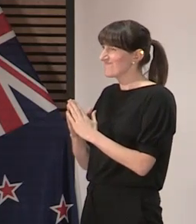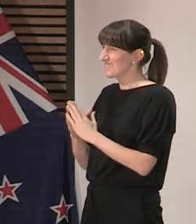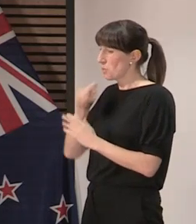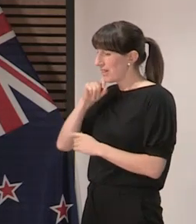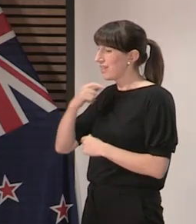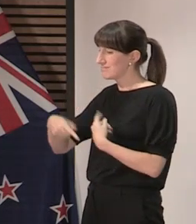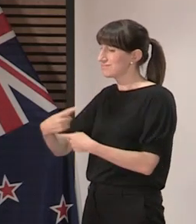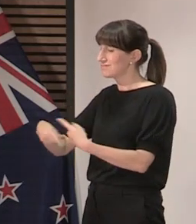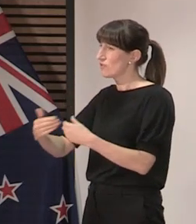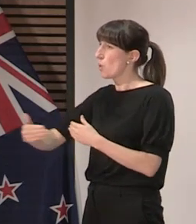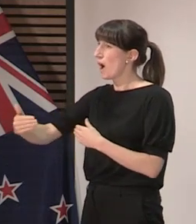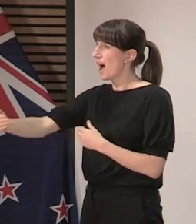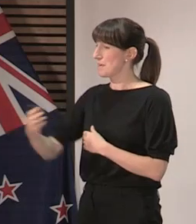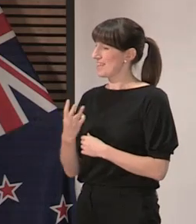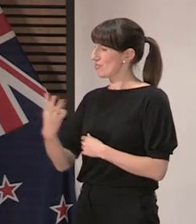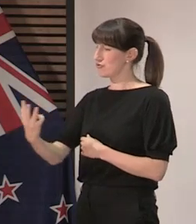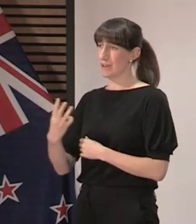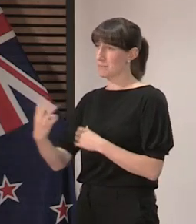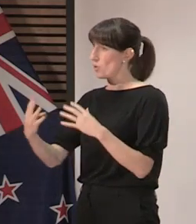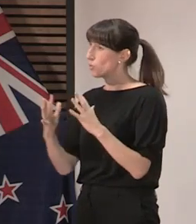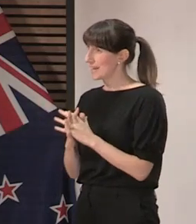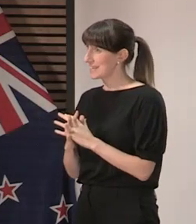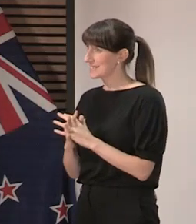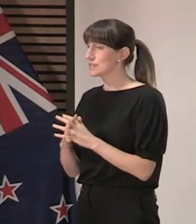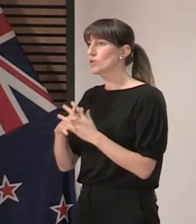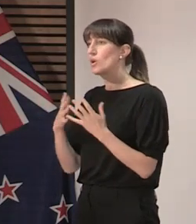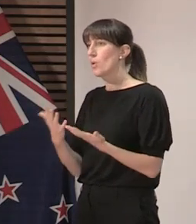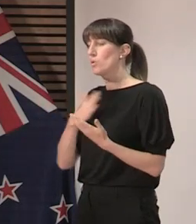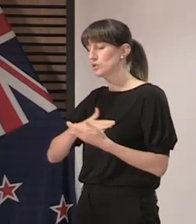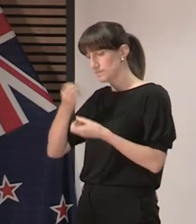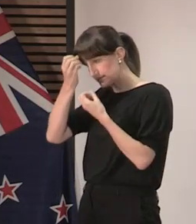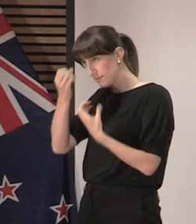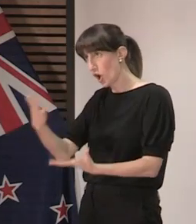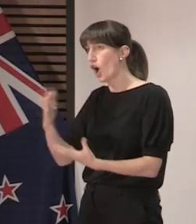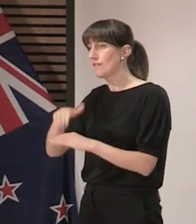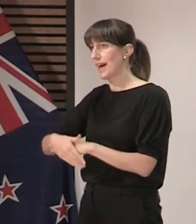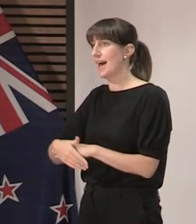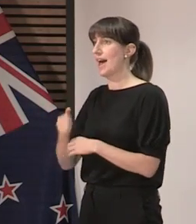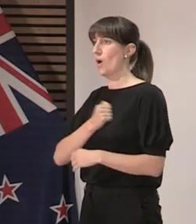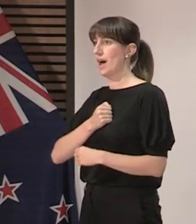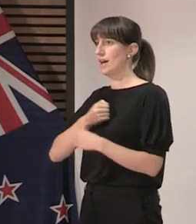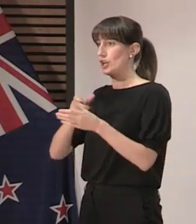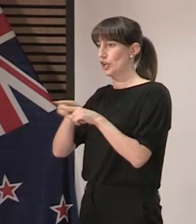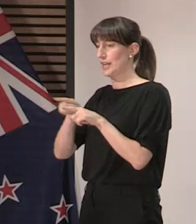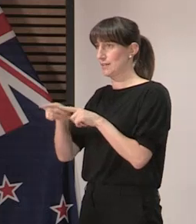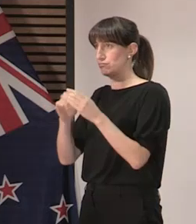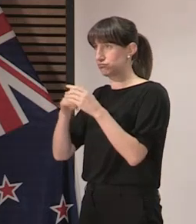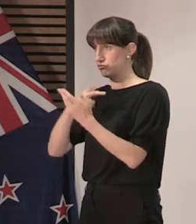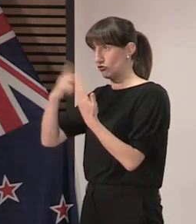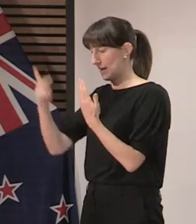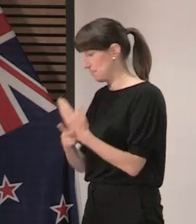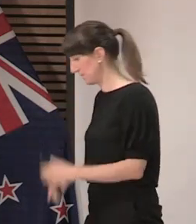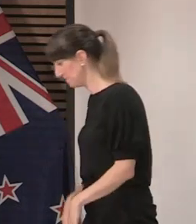brief update on the rollout of the distance learning program. We've started the distribution of 6,700 internet routers